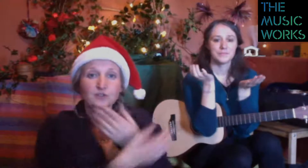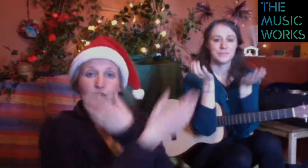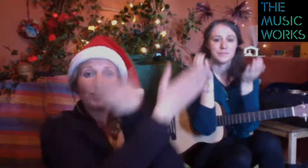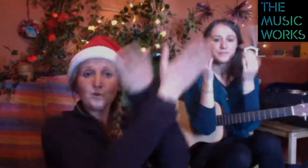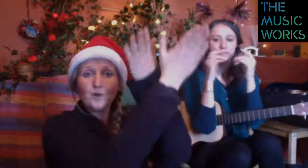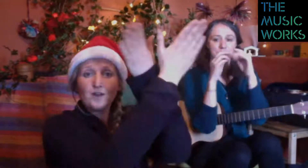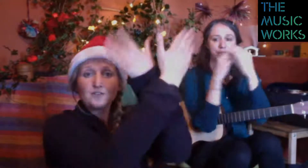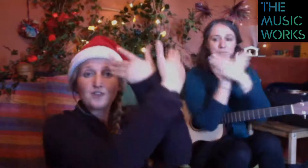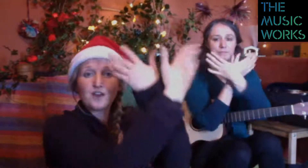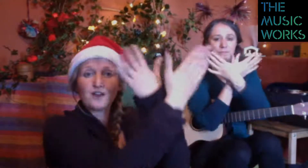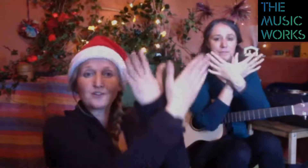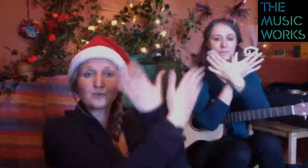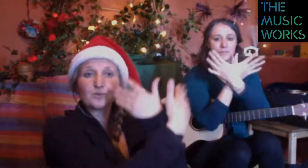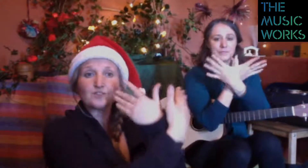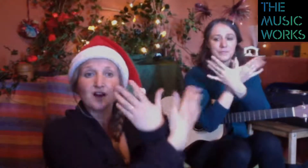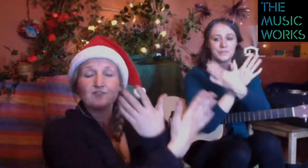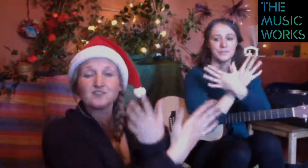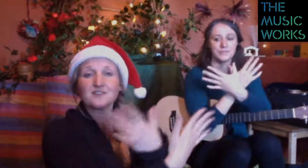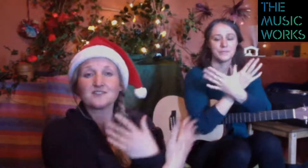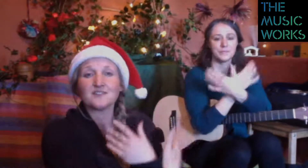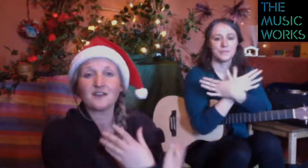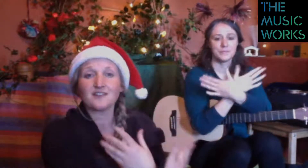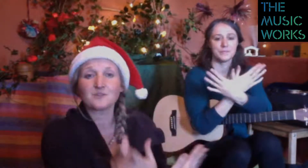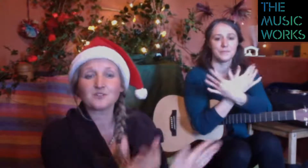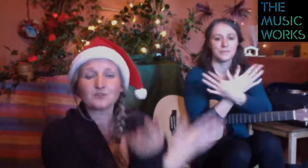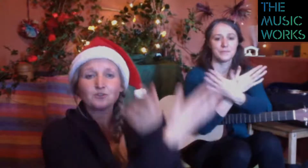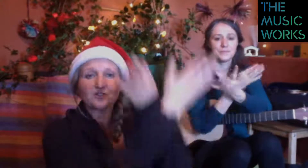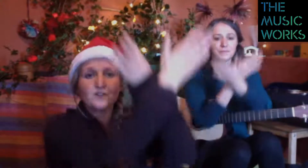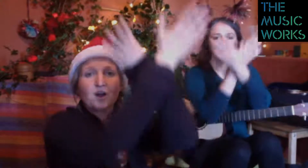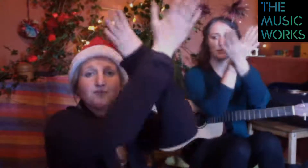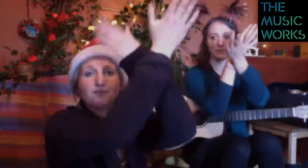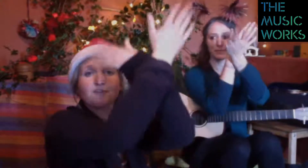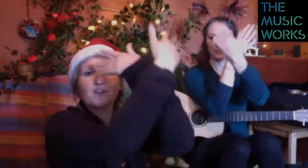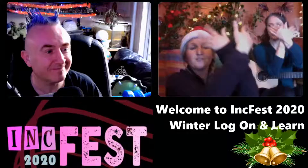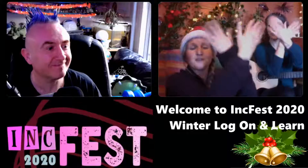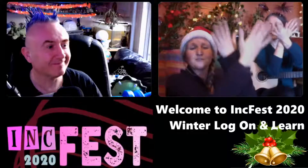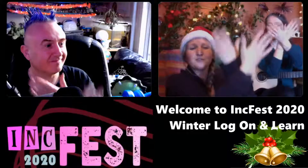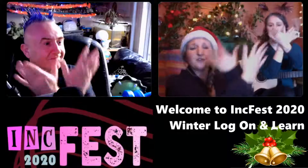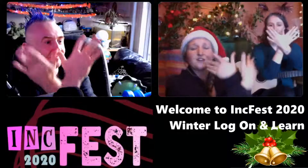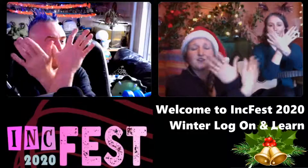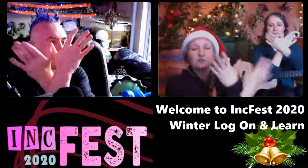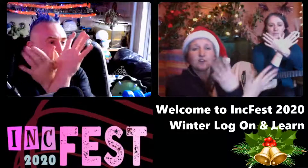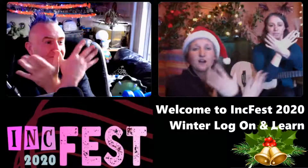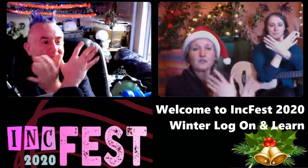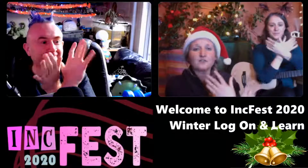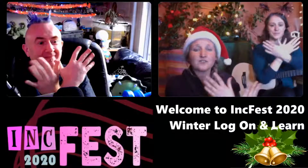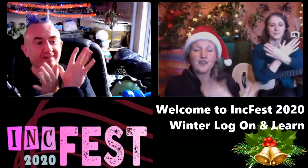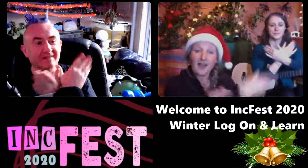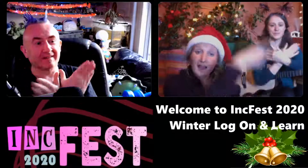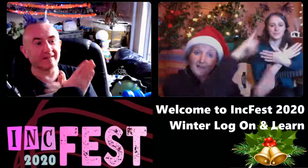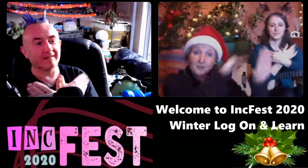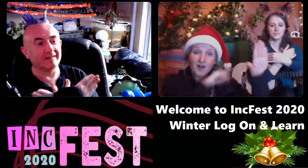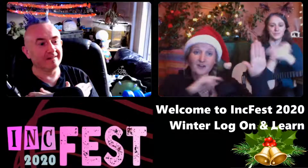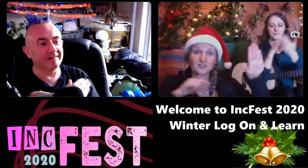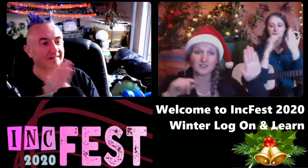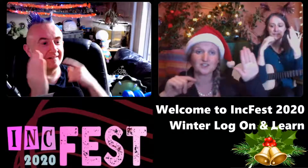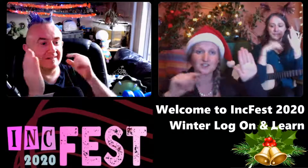two turtle doves. So this is a nice one. Just cross your arms and float them down. Two turtle doves and a partridge